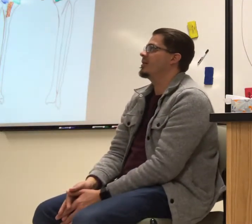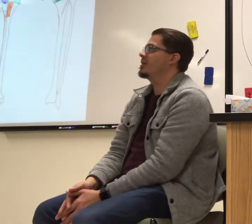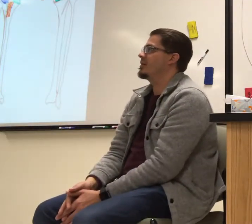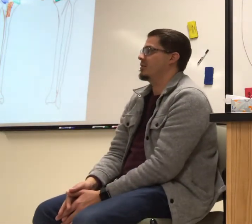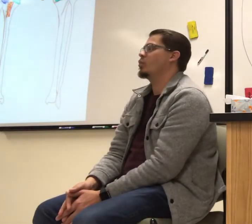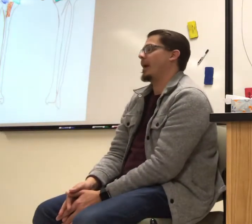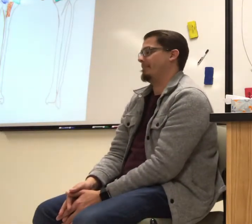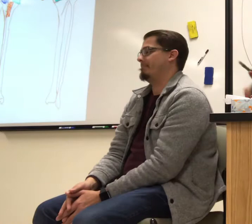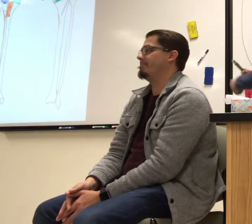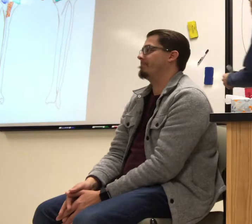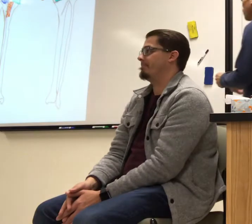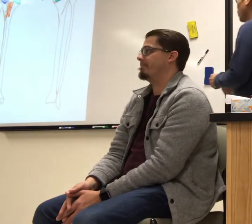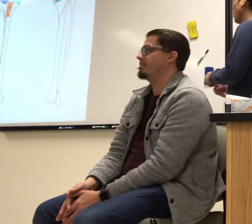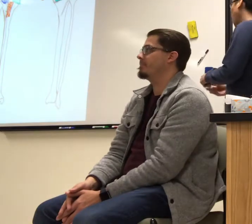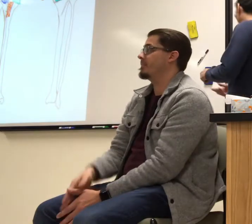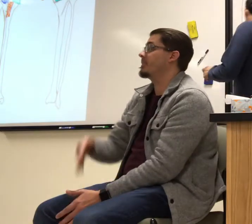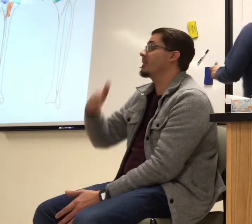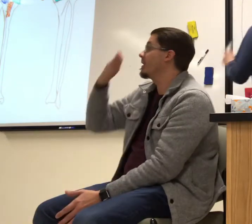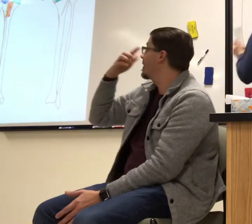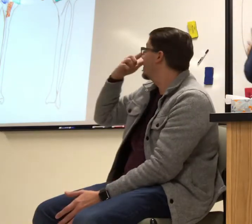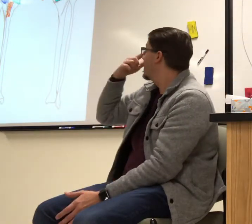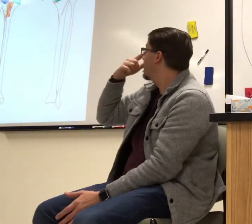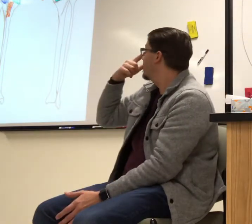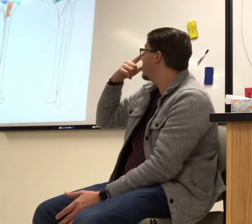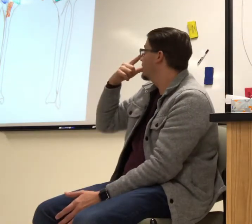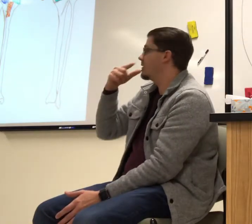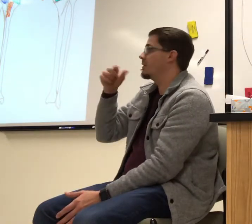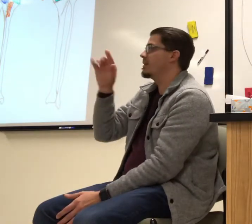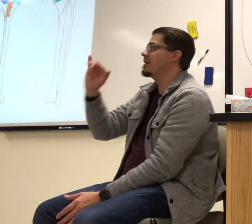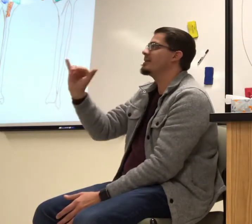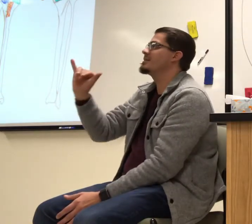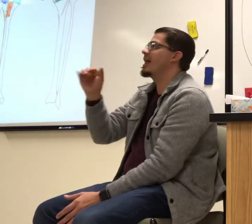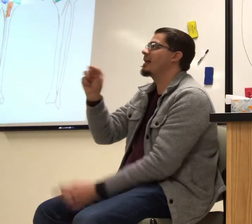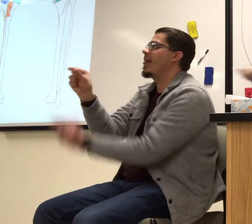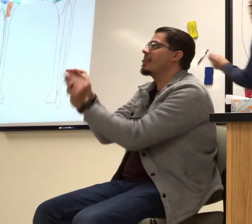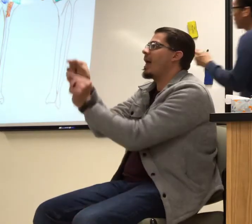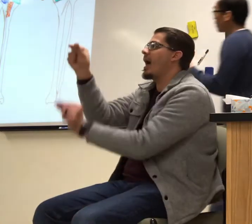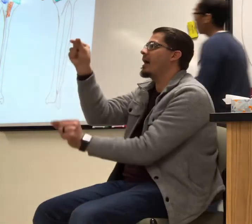well, don't look for it posteriorly. Look for a line anterior.